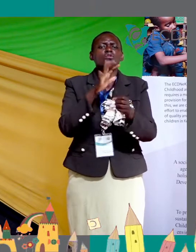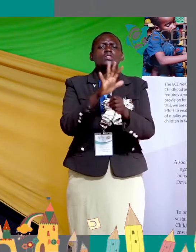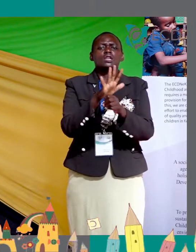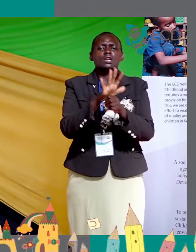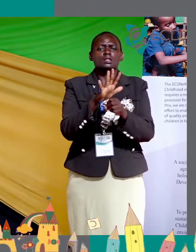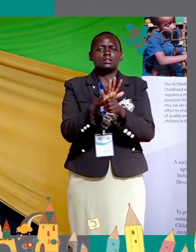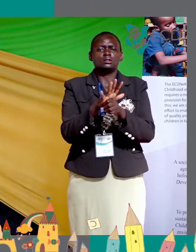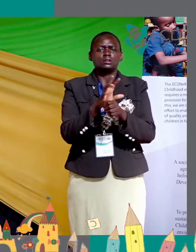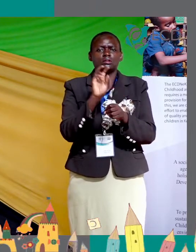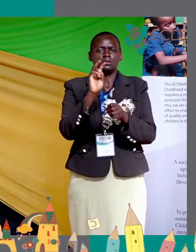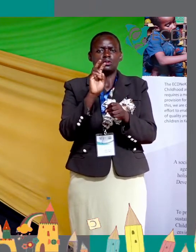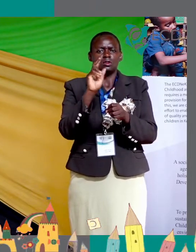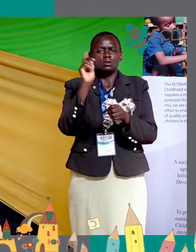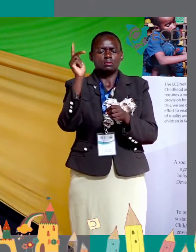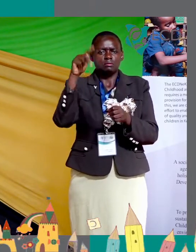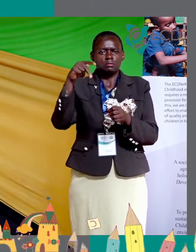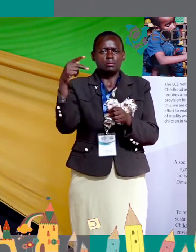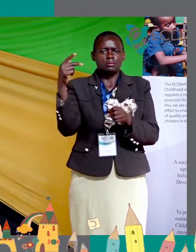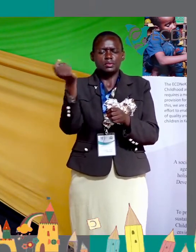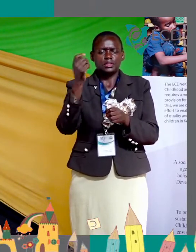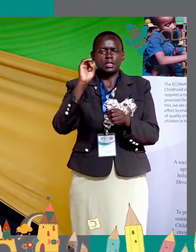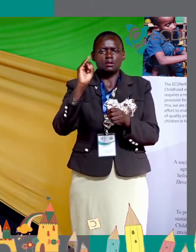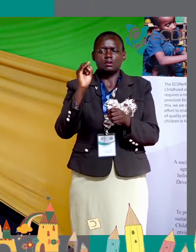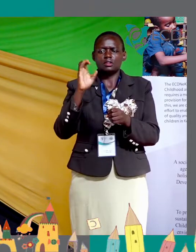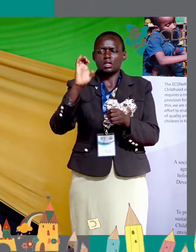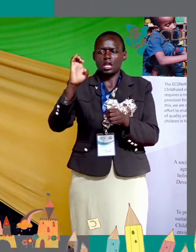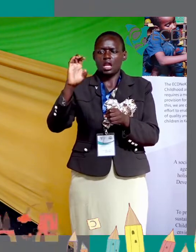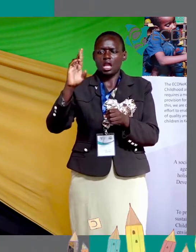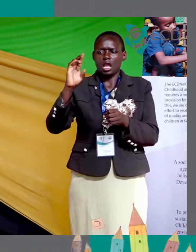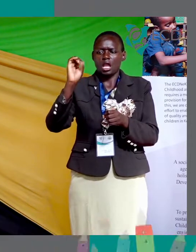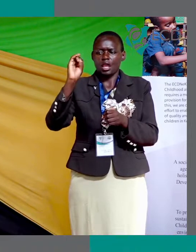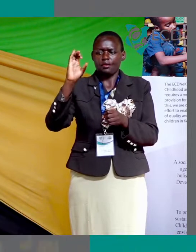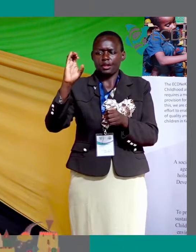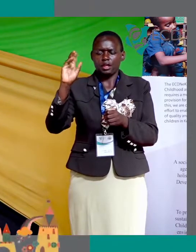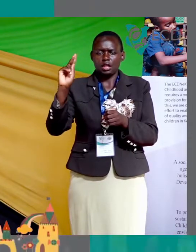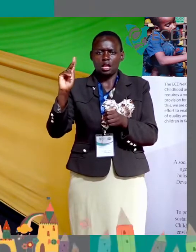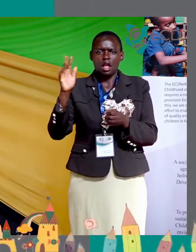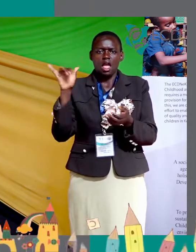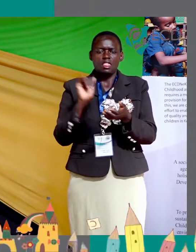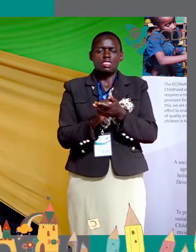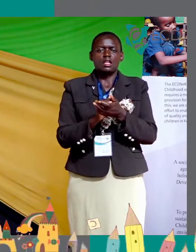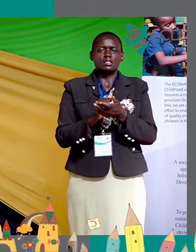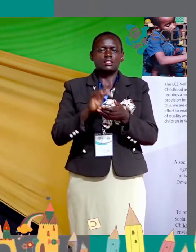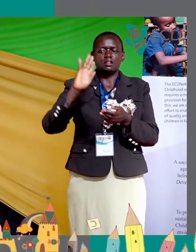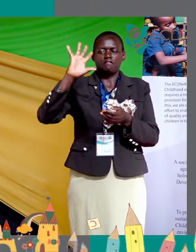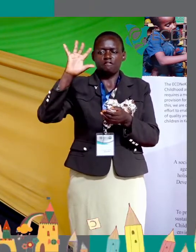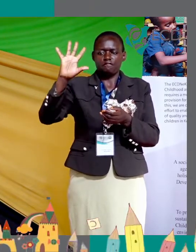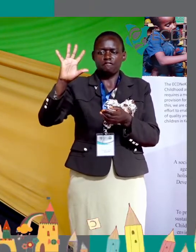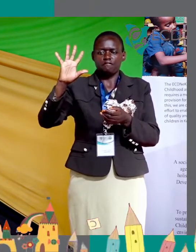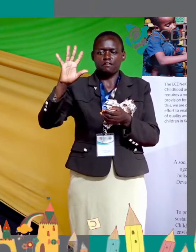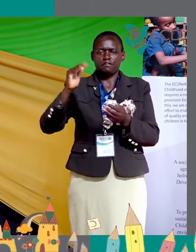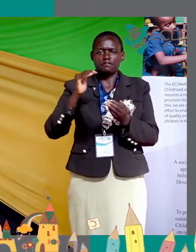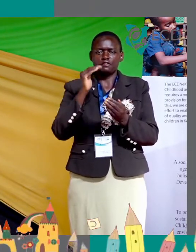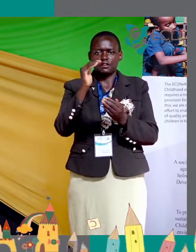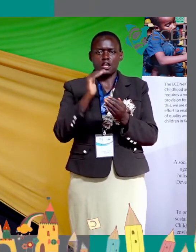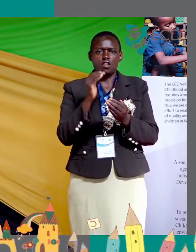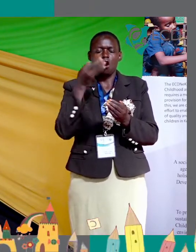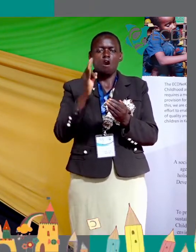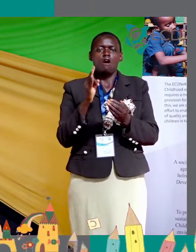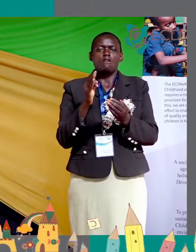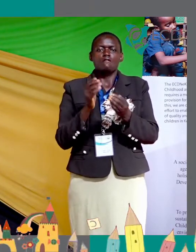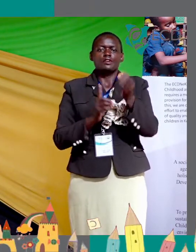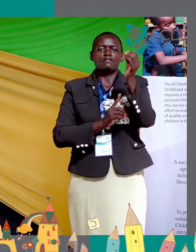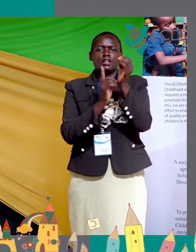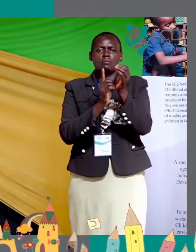to a psychologist by the name Erik Erikson, that is the 5th stage of development. And it's a stage that if you do not help